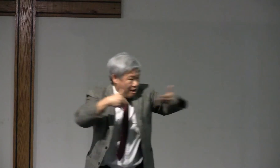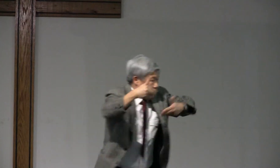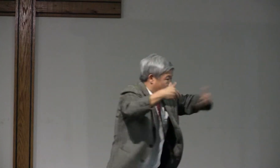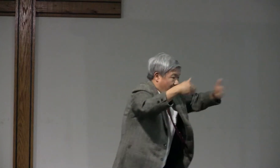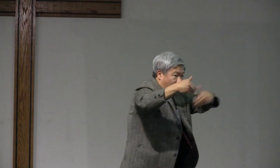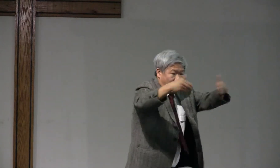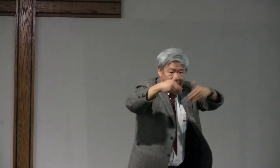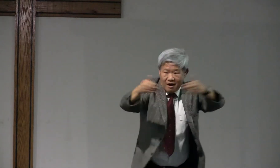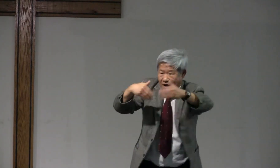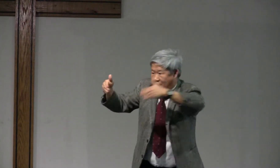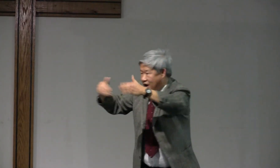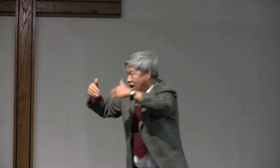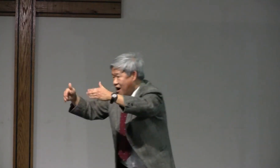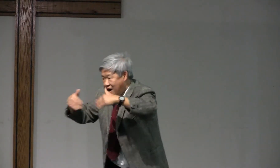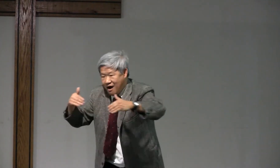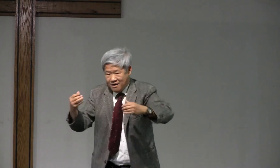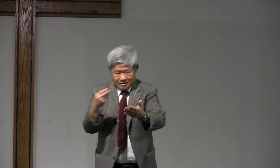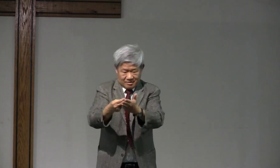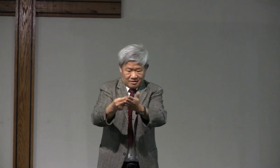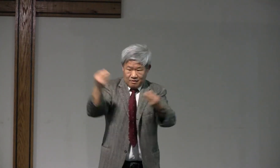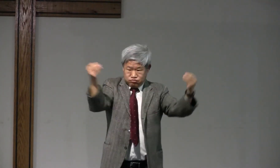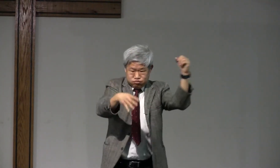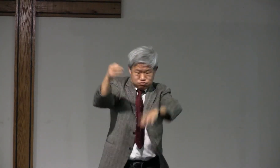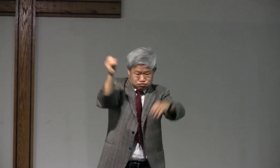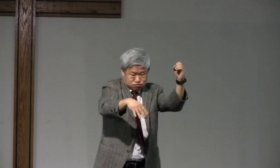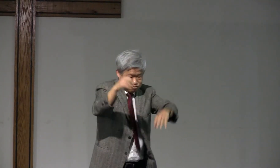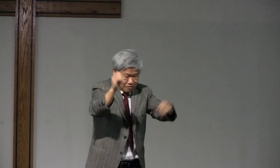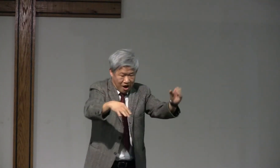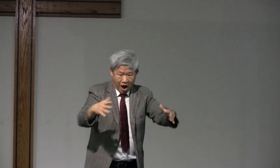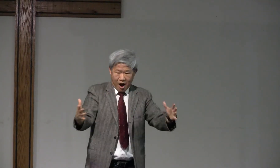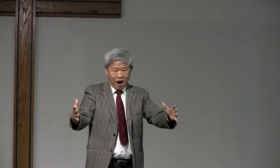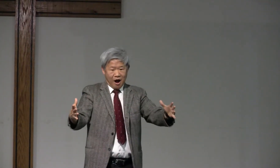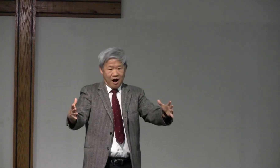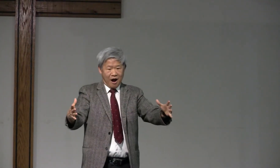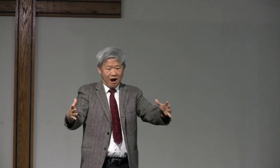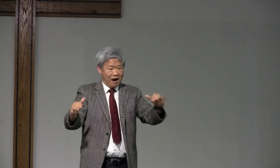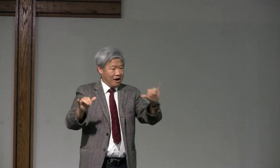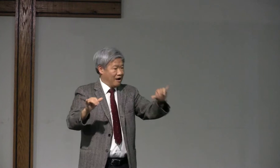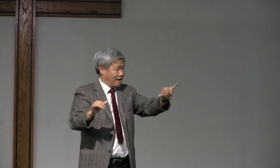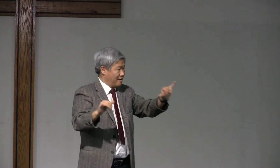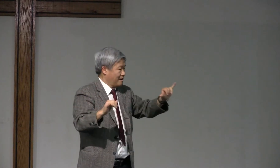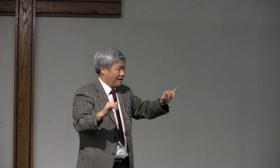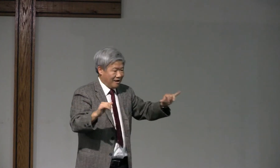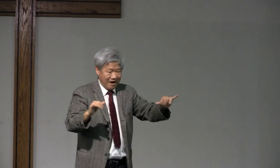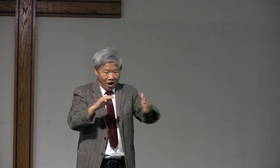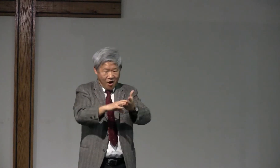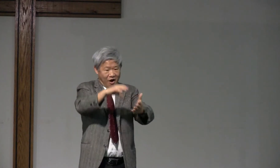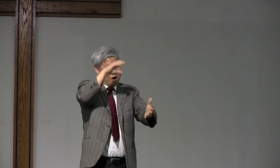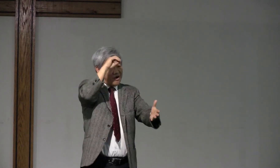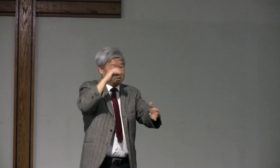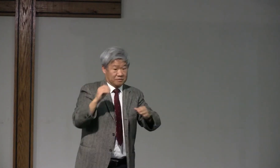and given food and given a place to sleep, and people would contribute money, would give them